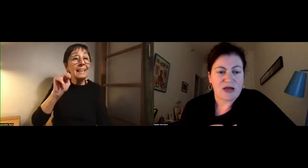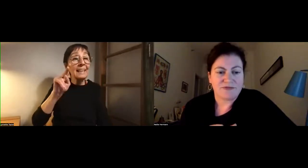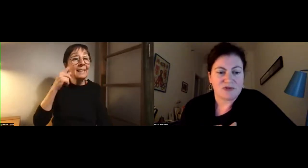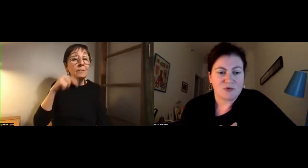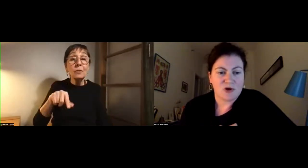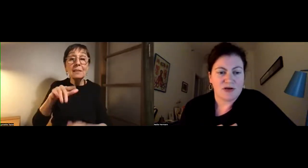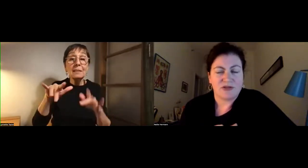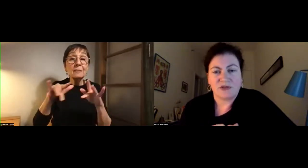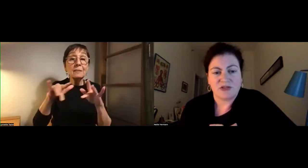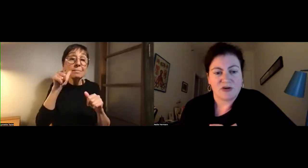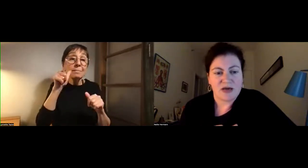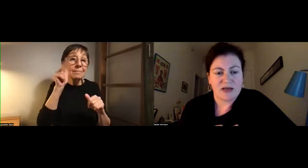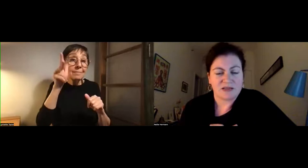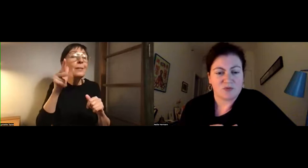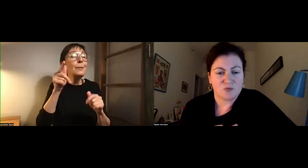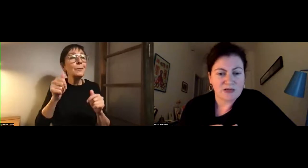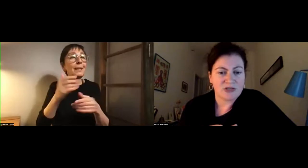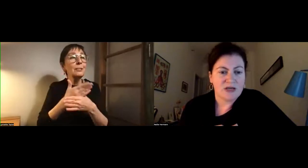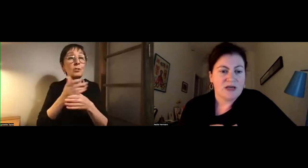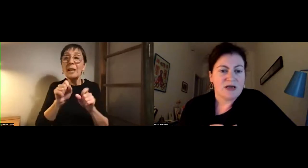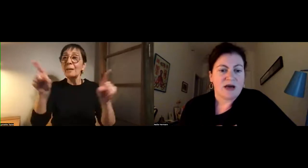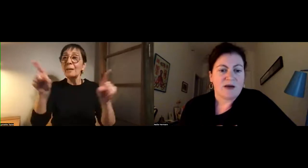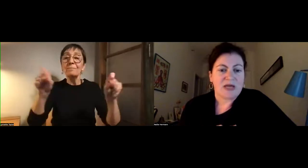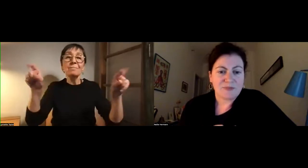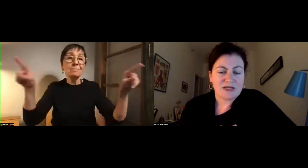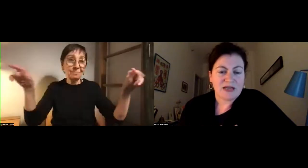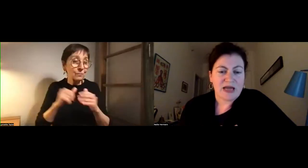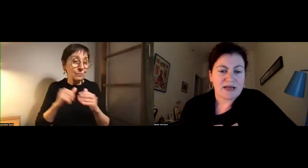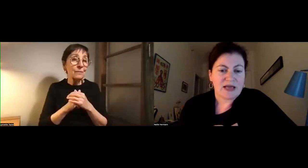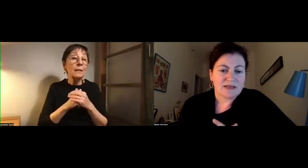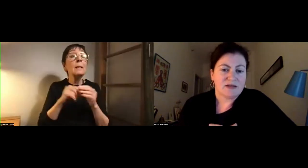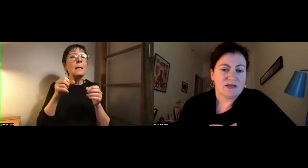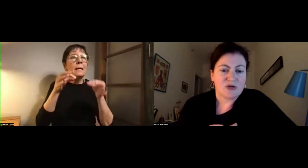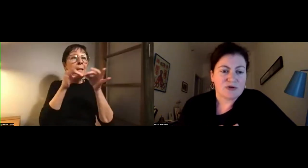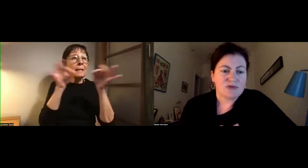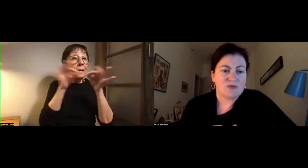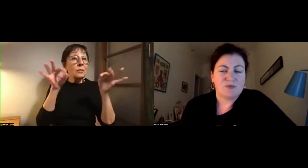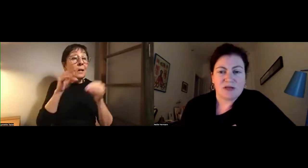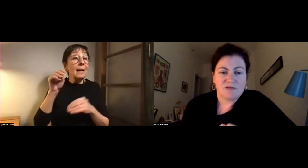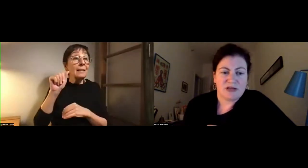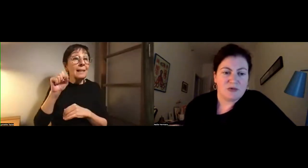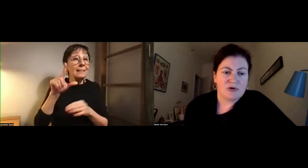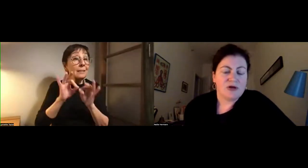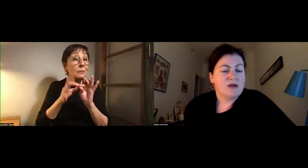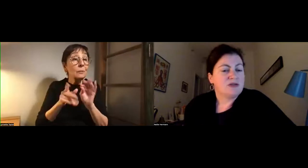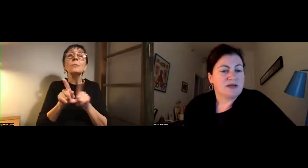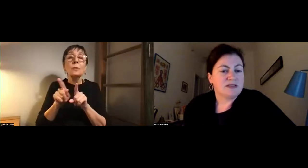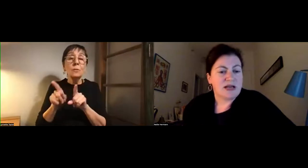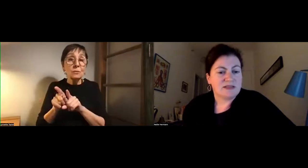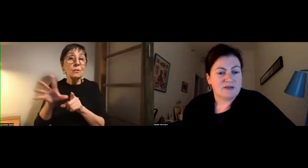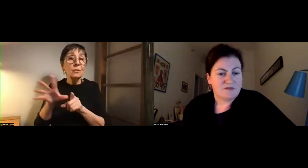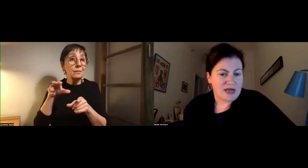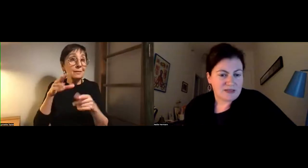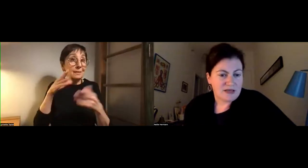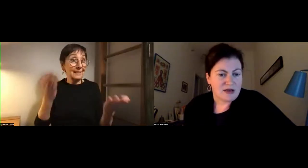two afterward, and you can share that as wish. Captioning and ASL interpreters will be available during